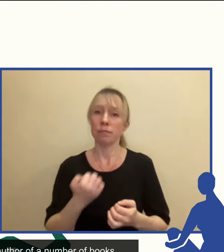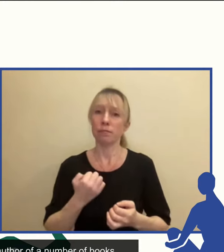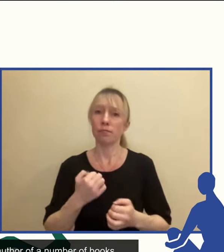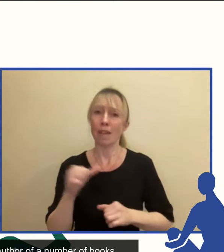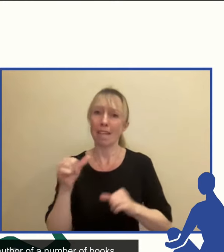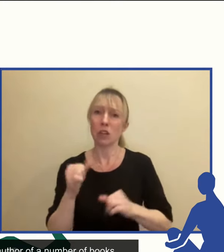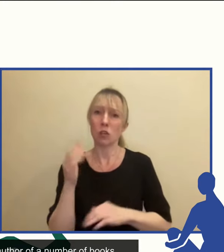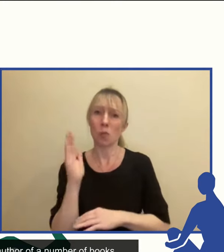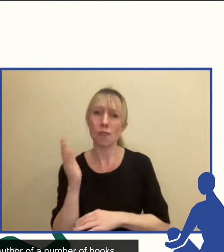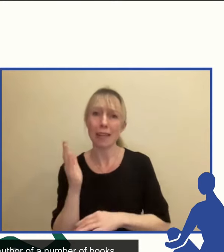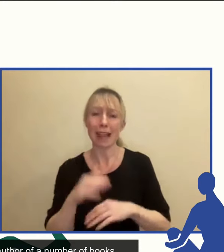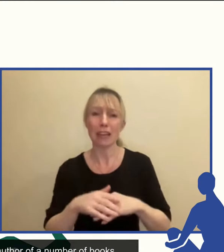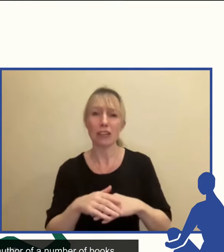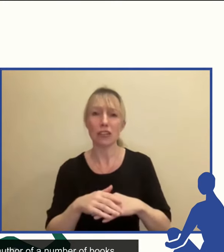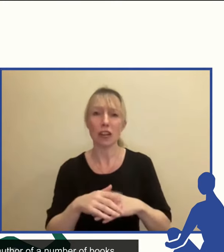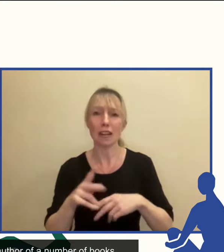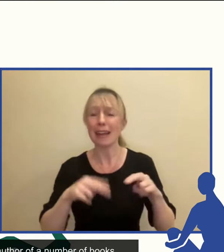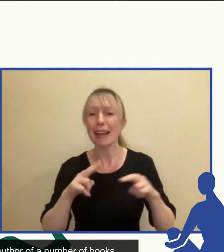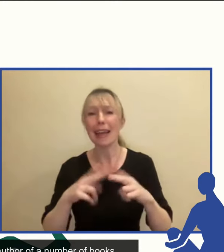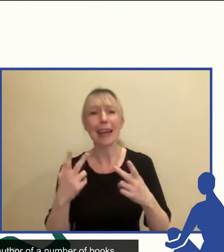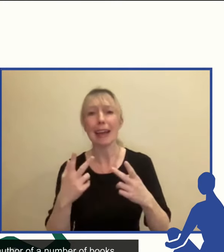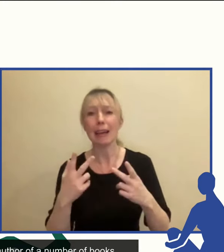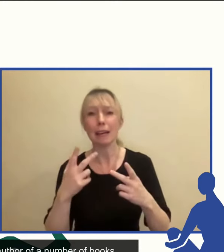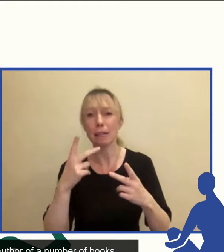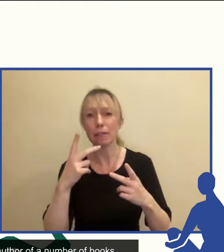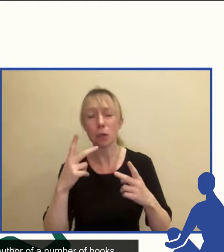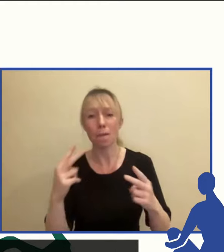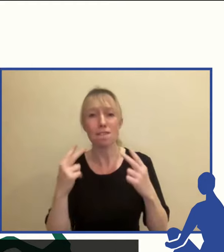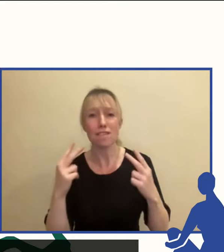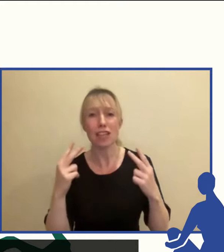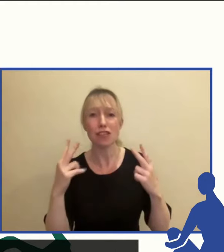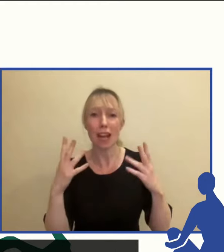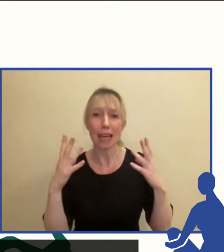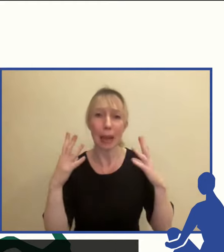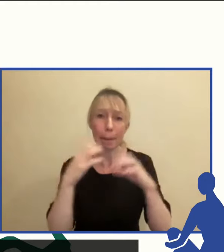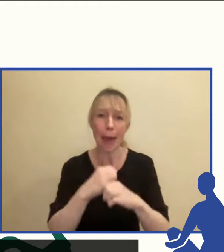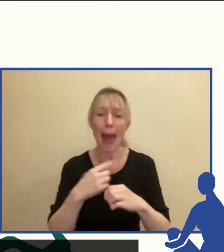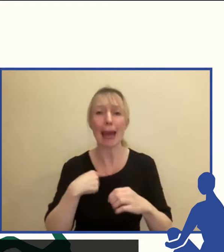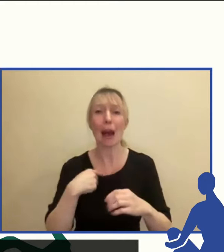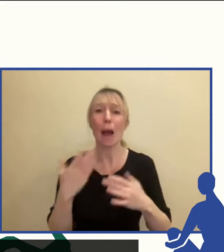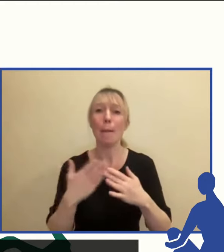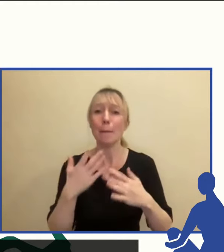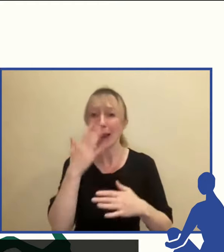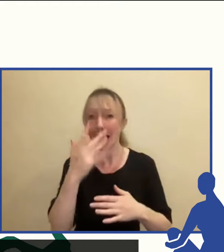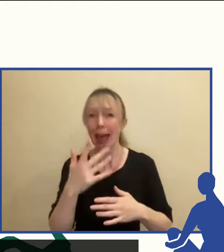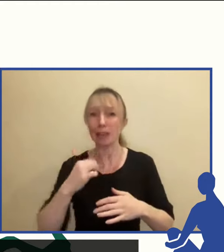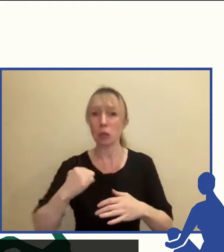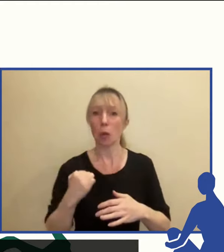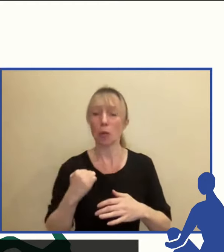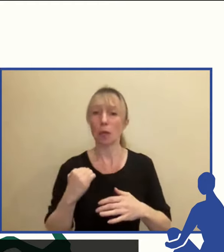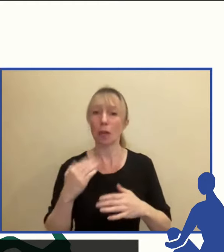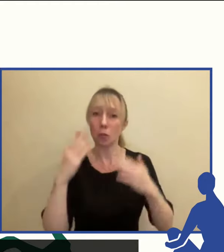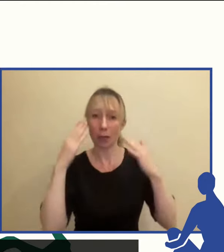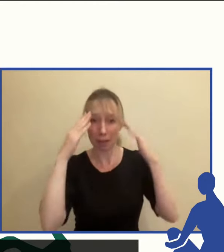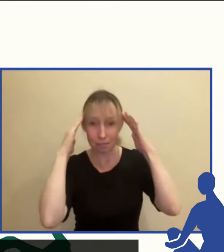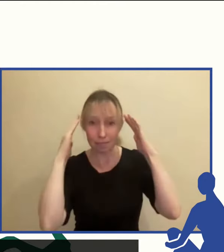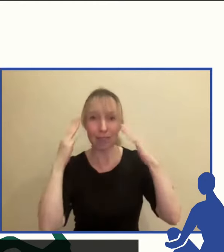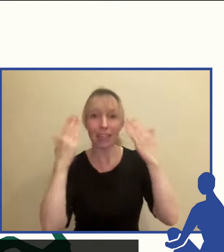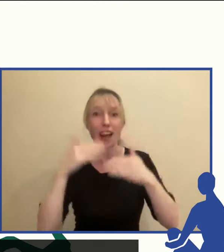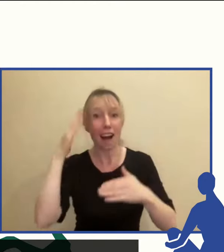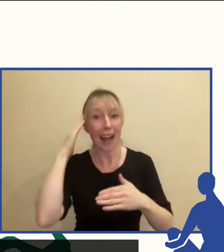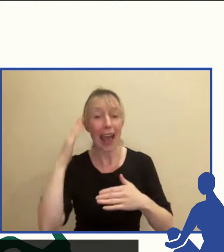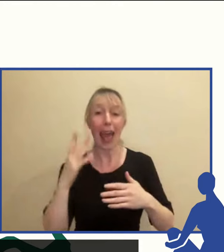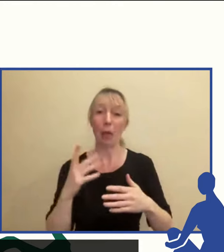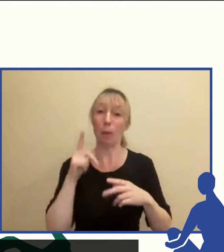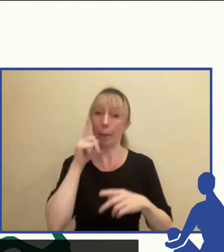Sam and Fran. If anybody's visually impaired, I'm a middle-aged Scotsman with short dark hair wearing a pink shirt, and behind me is a yellow wall with